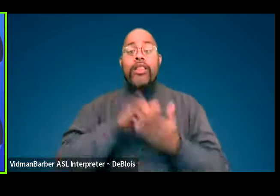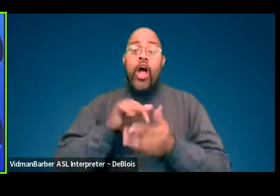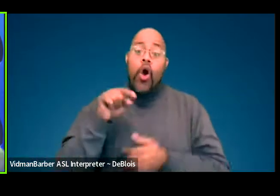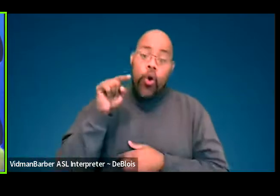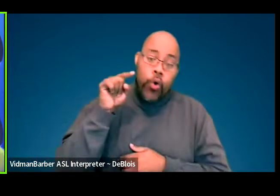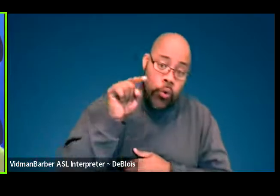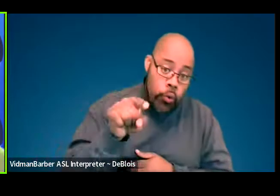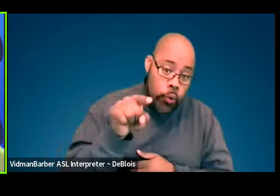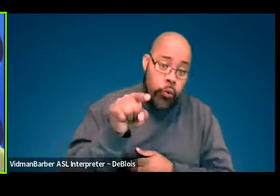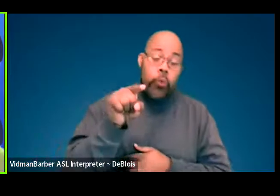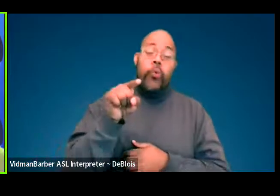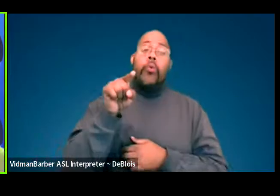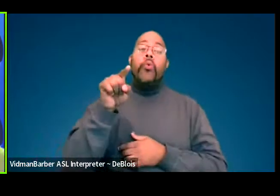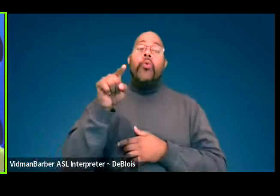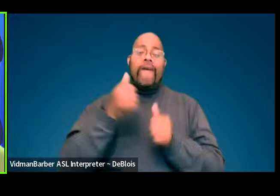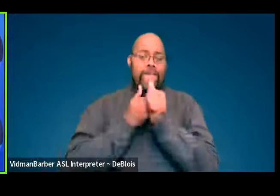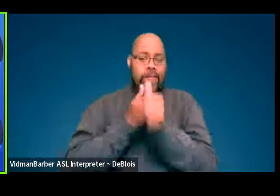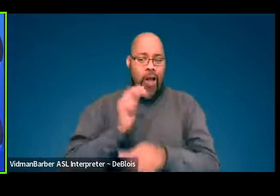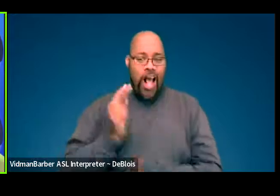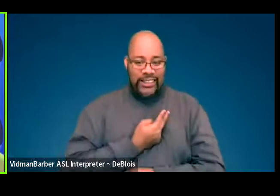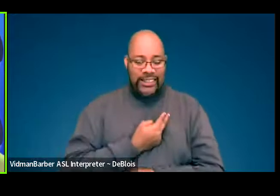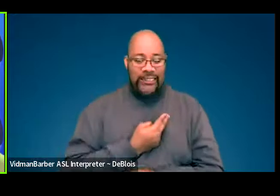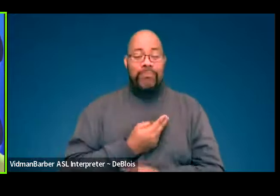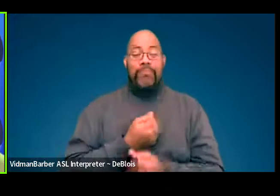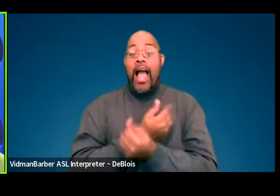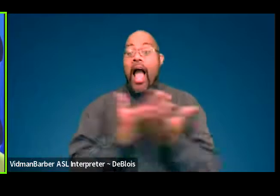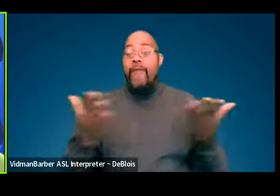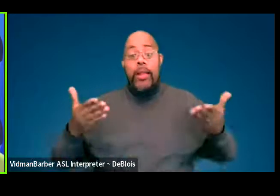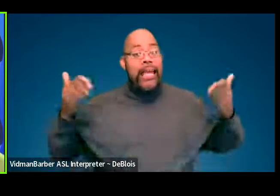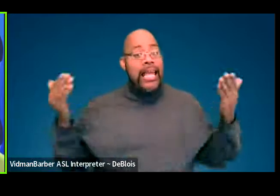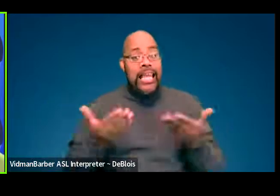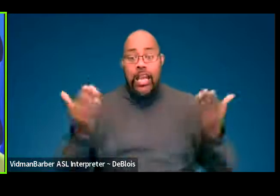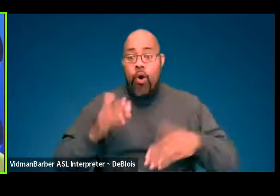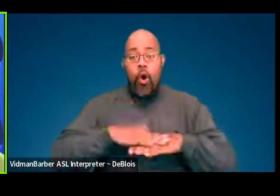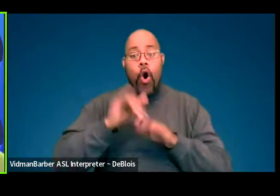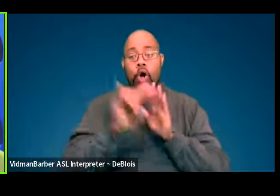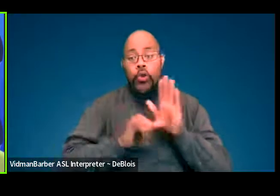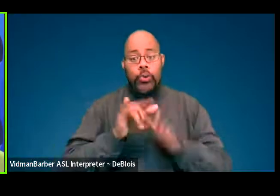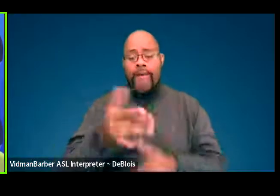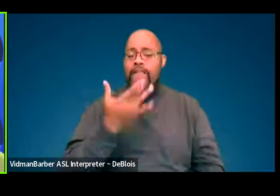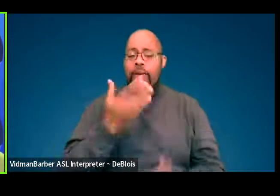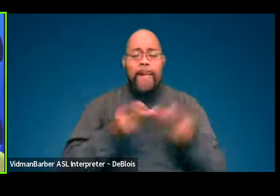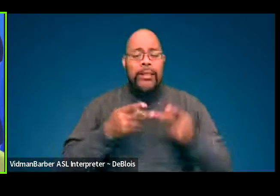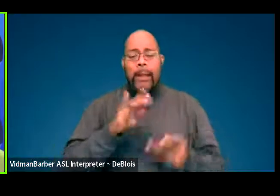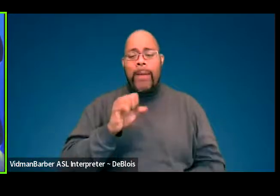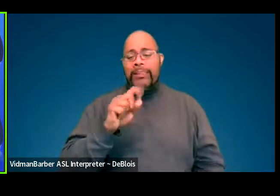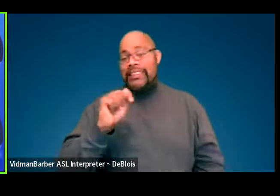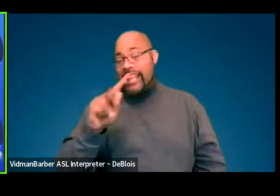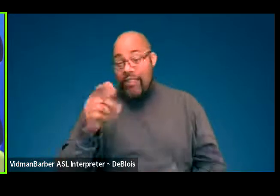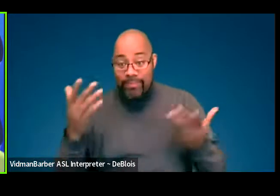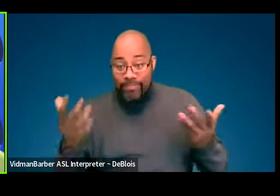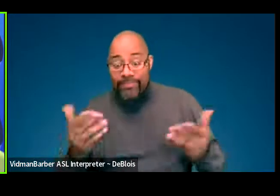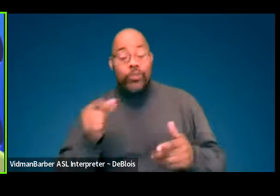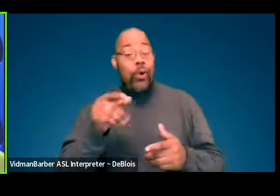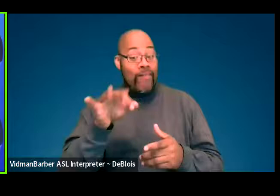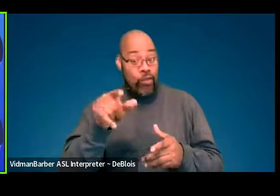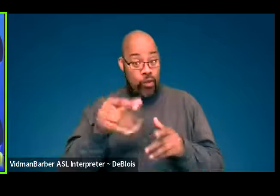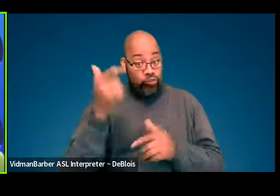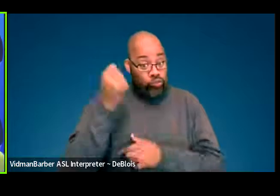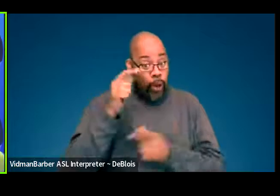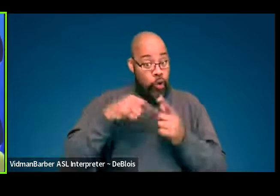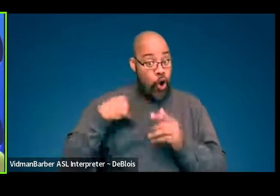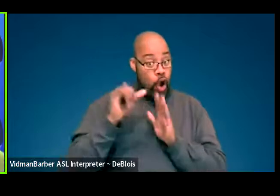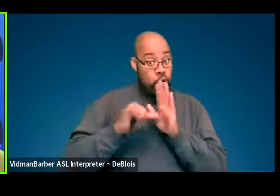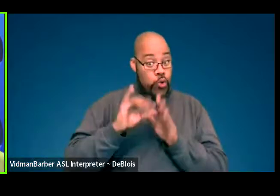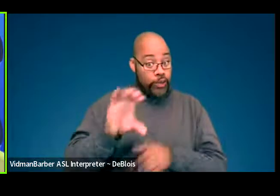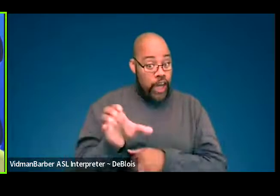you are following us. Everything will be here right on YouTube, your favorite place, BIMS TV. So as long as you're subscribed to our